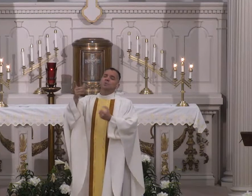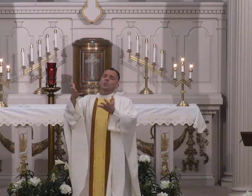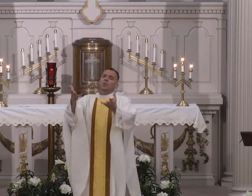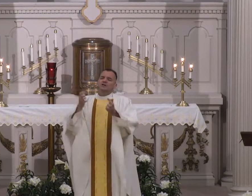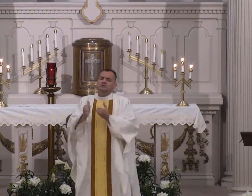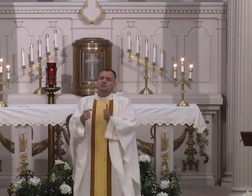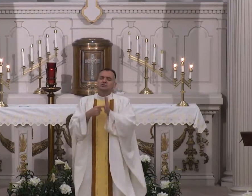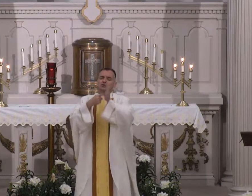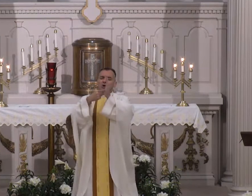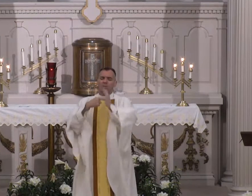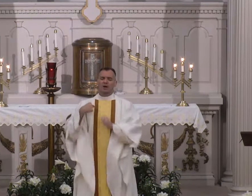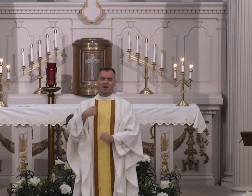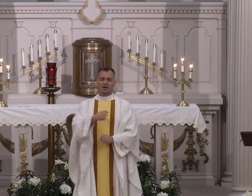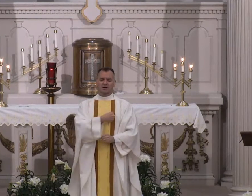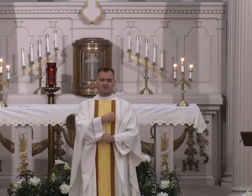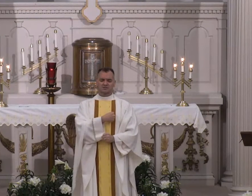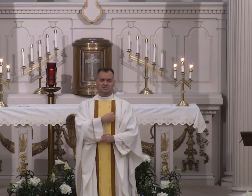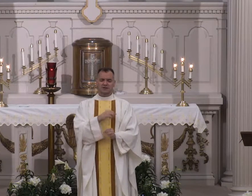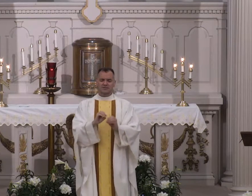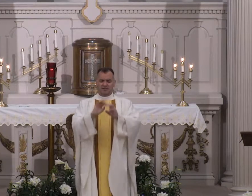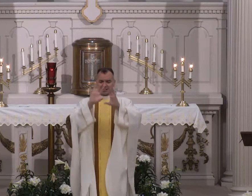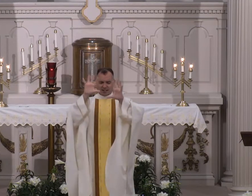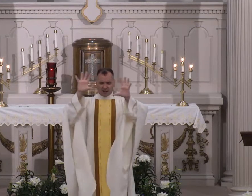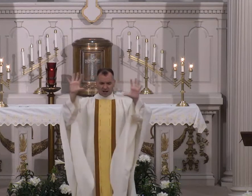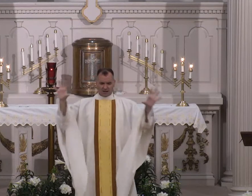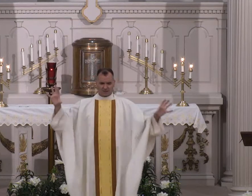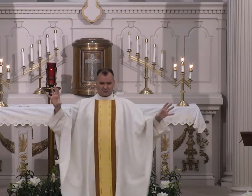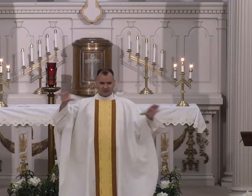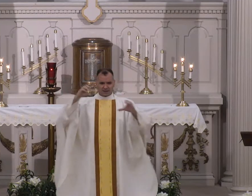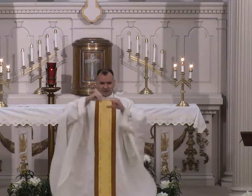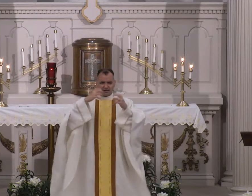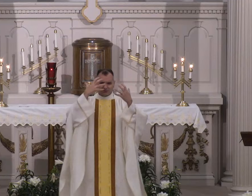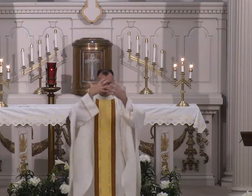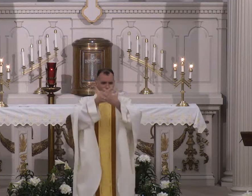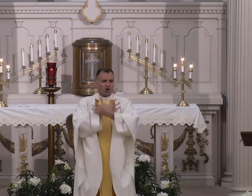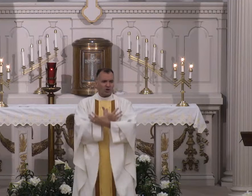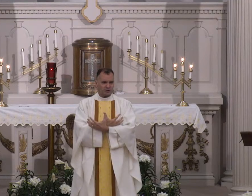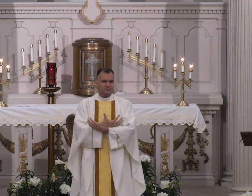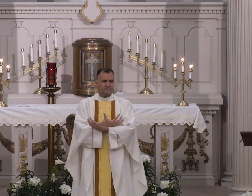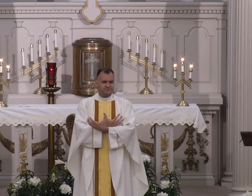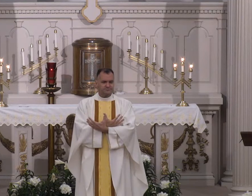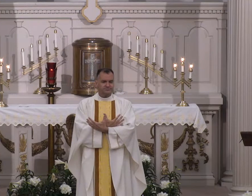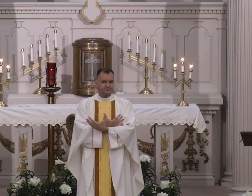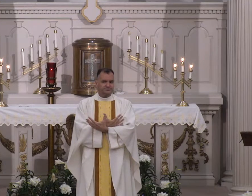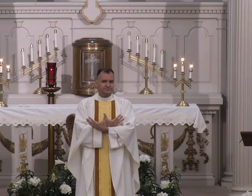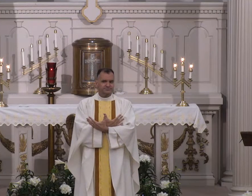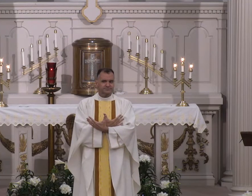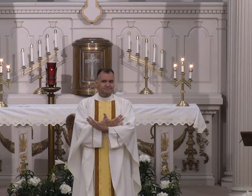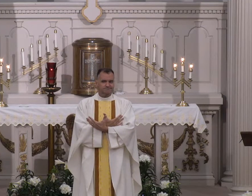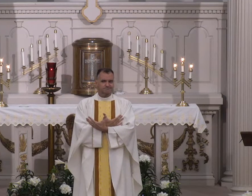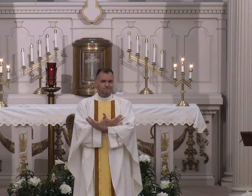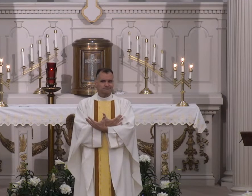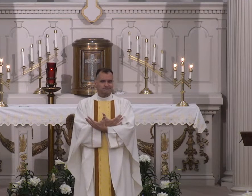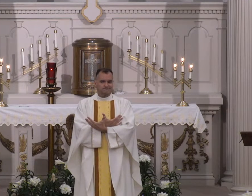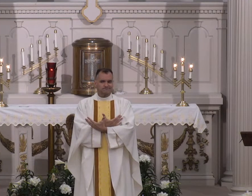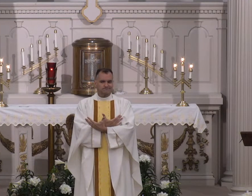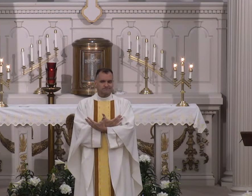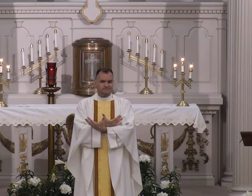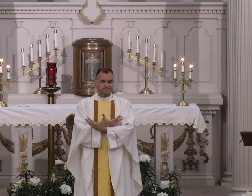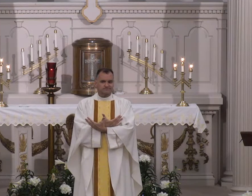us. He wants to show us the light through the darkness that's in our world.